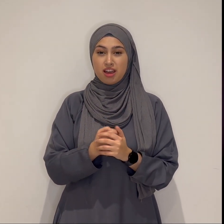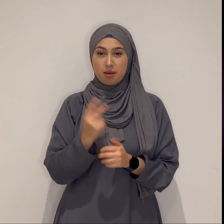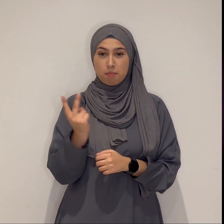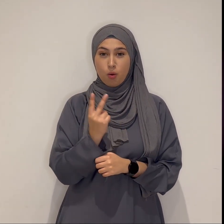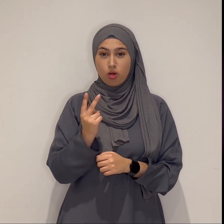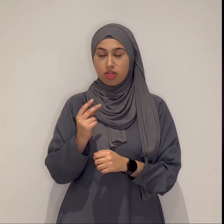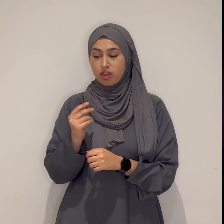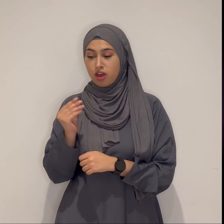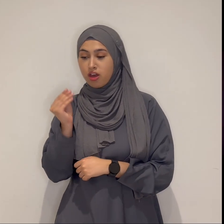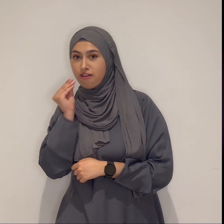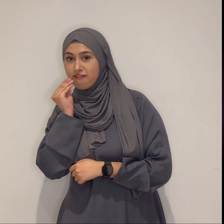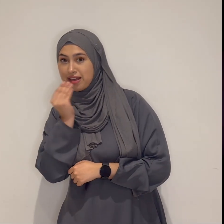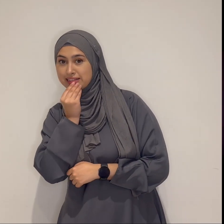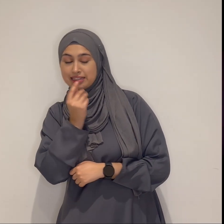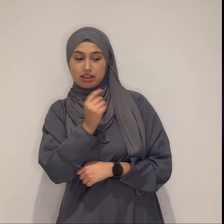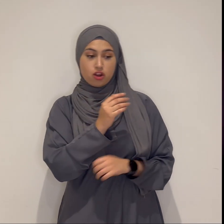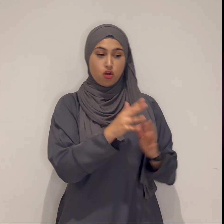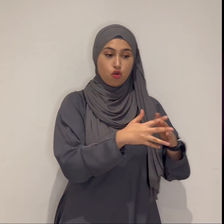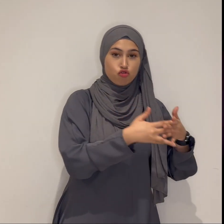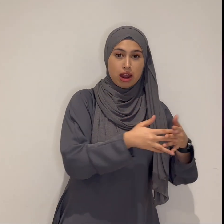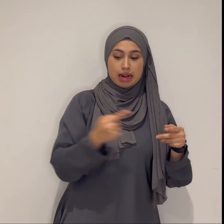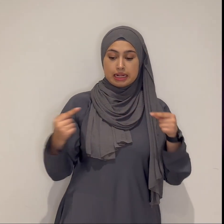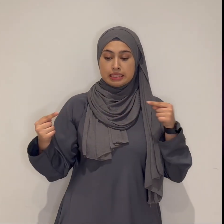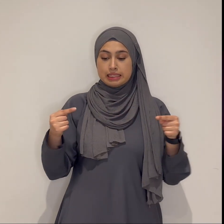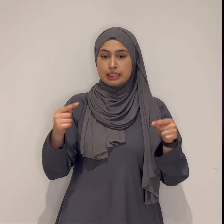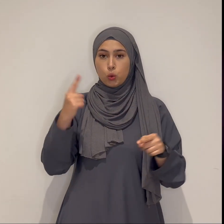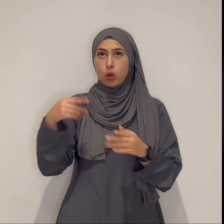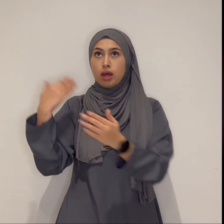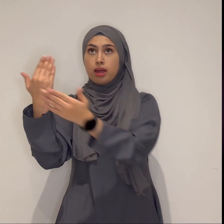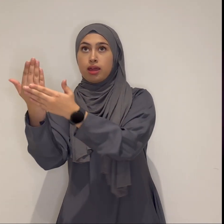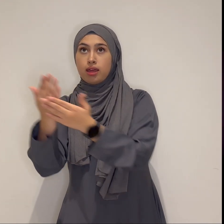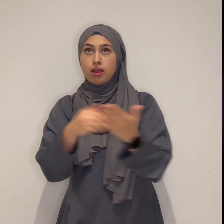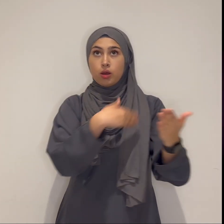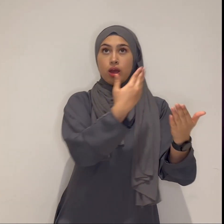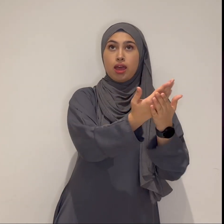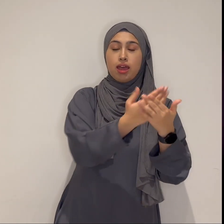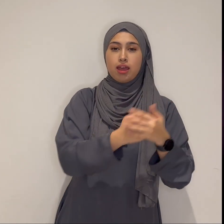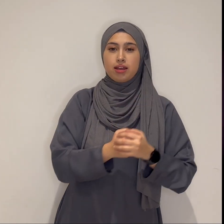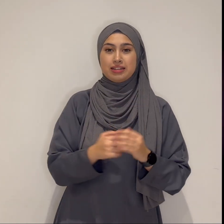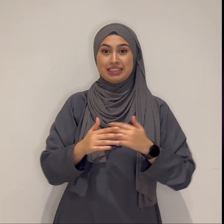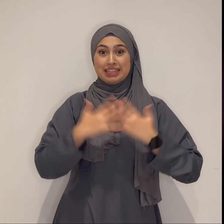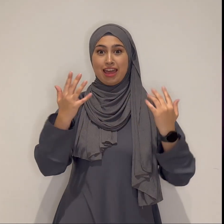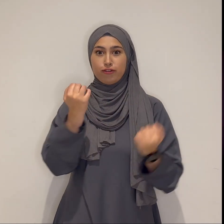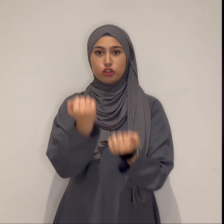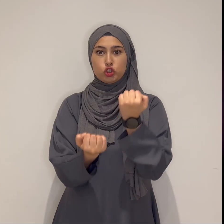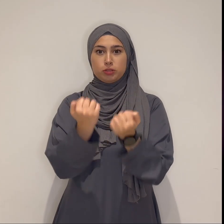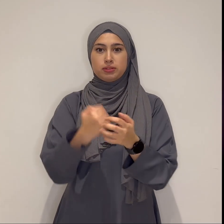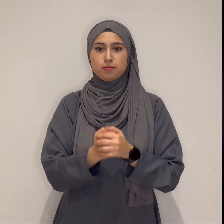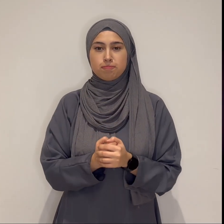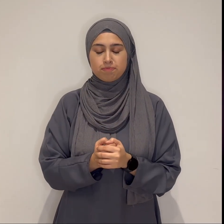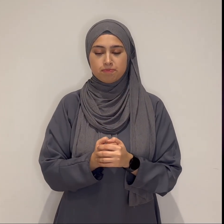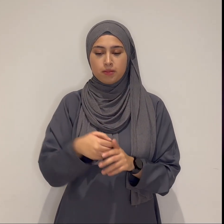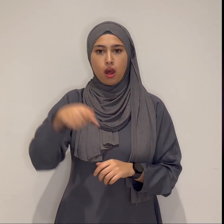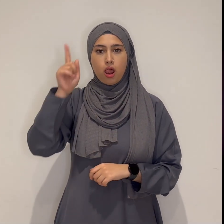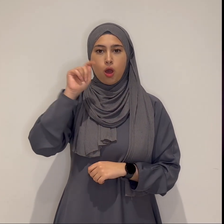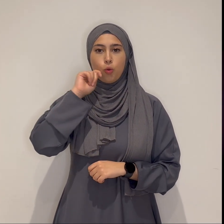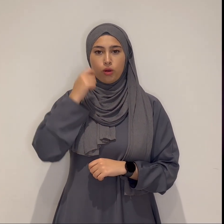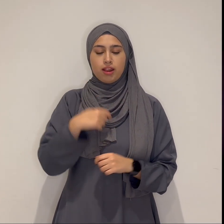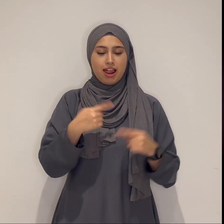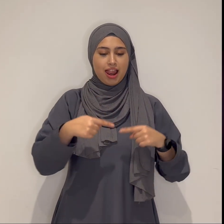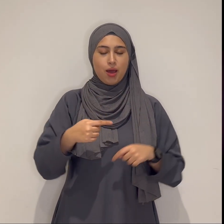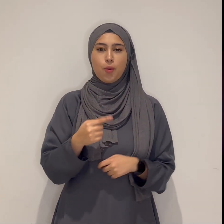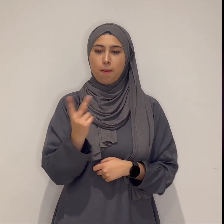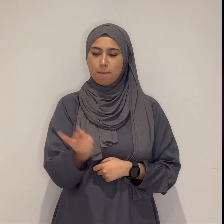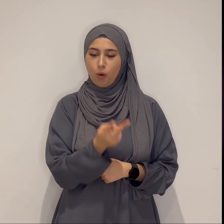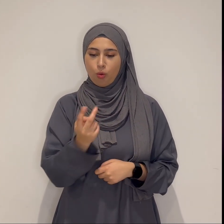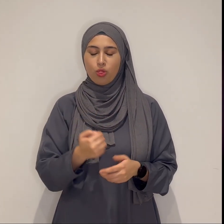his intercession. So you have the Quran and the fasting fighting who will intercede for you on the day of judgment. So Allah subhanahu wa ta'ala will allow both of